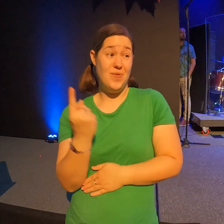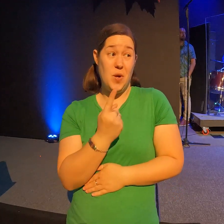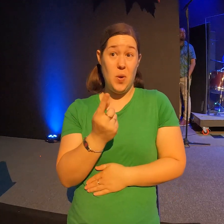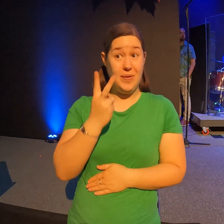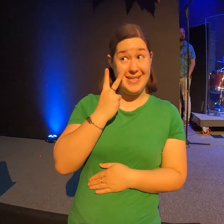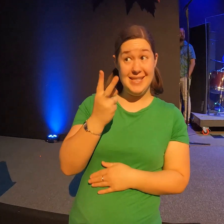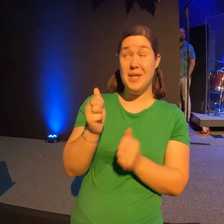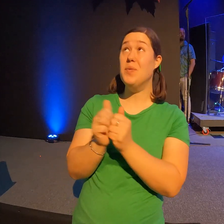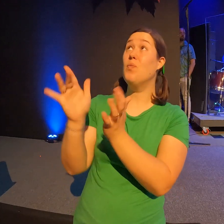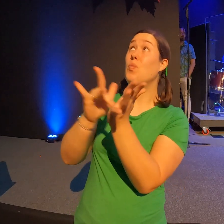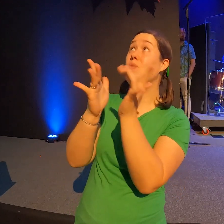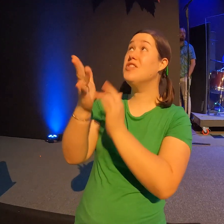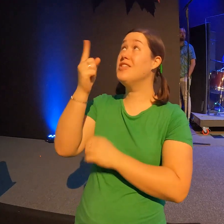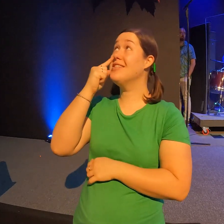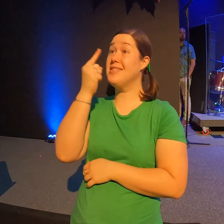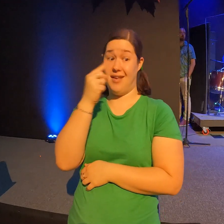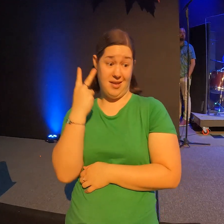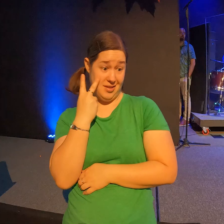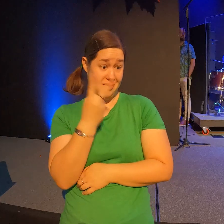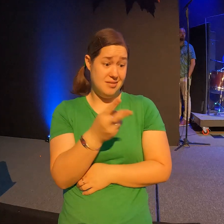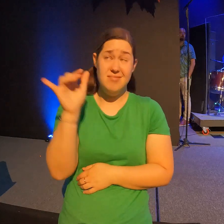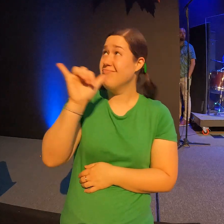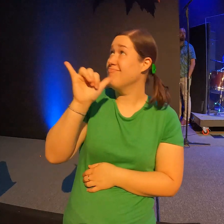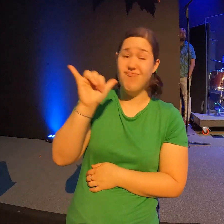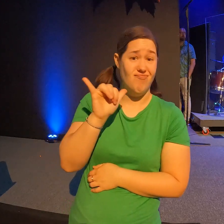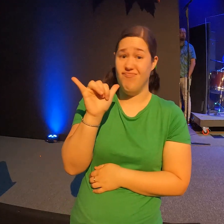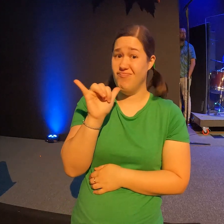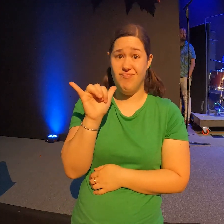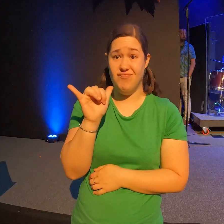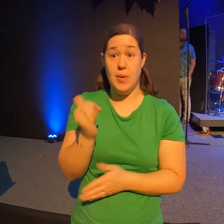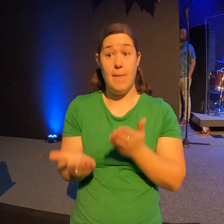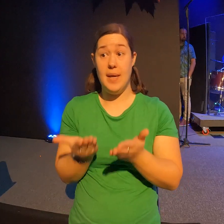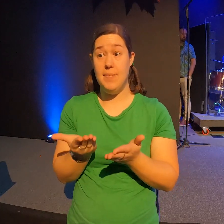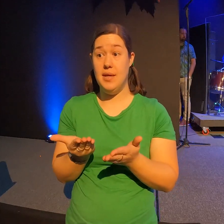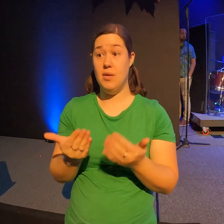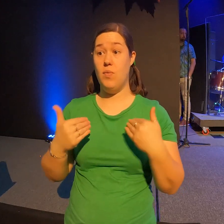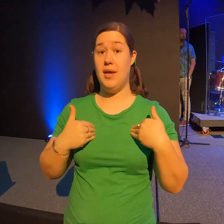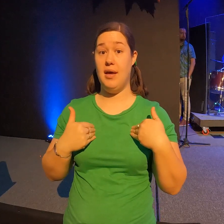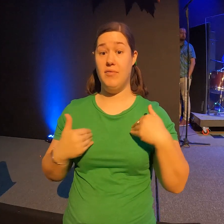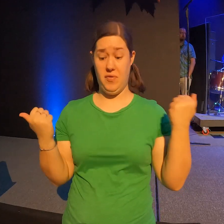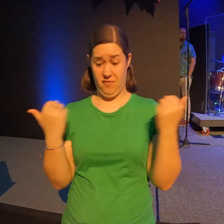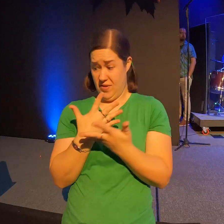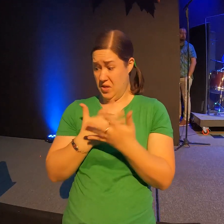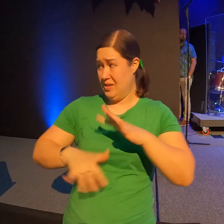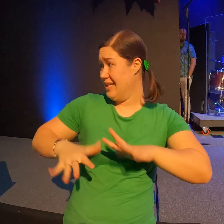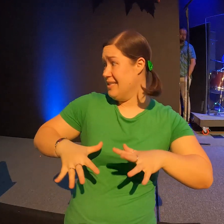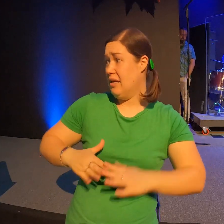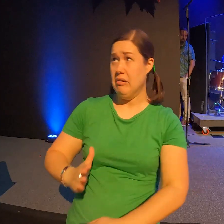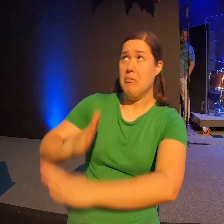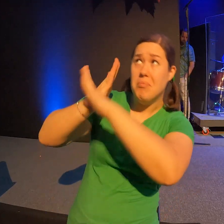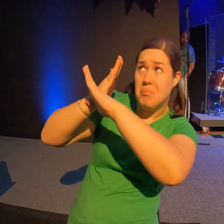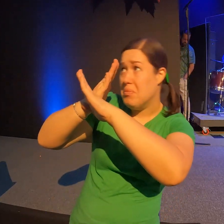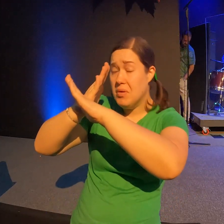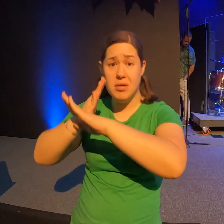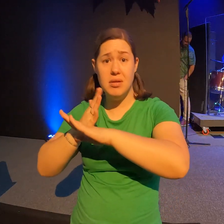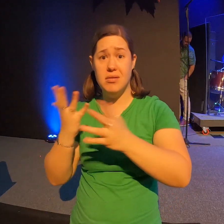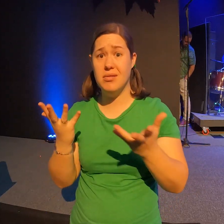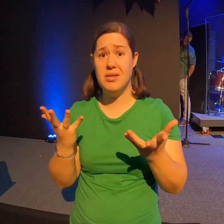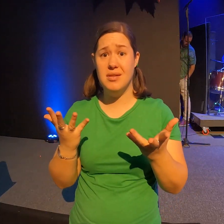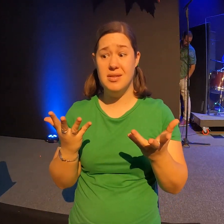Perhaps there is something in our way. Perhaps it is our own fear or anxiety. Sometimes we just do not know what to